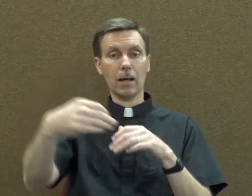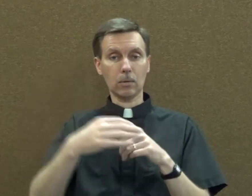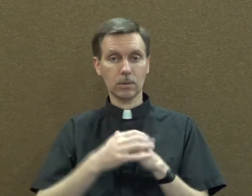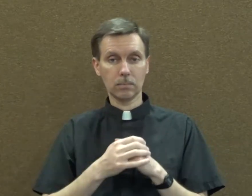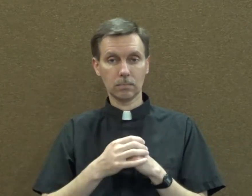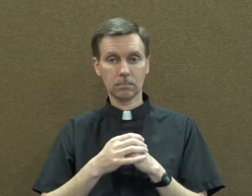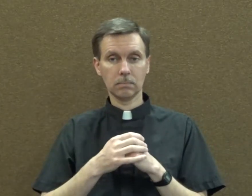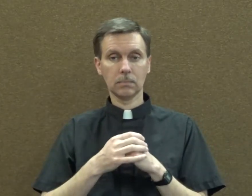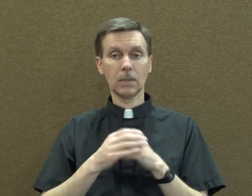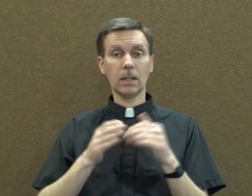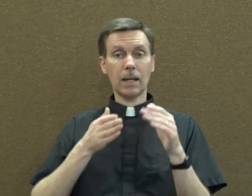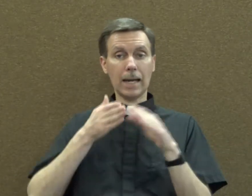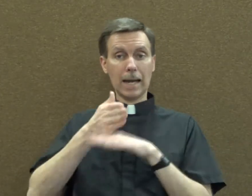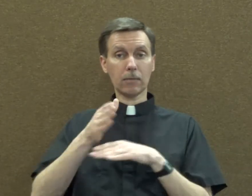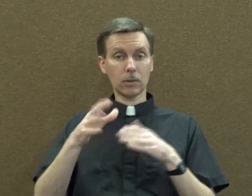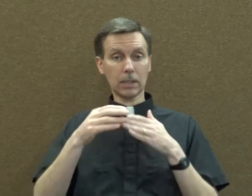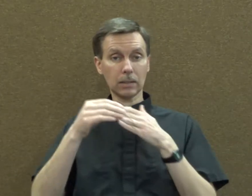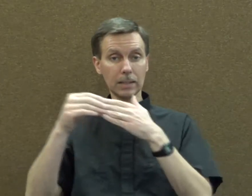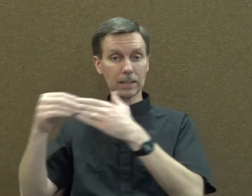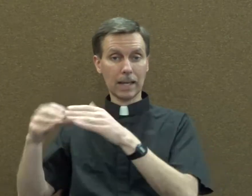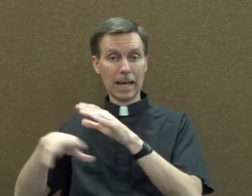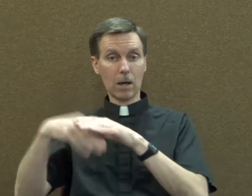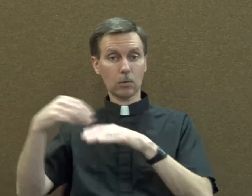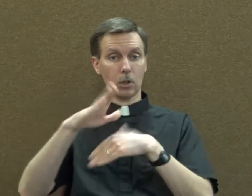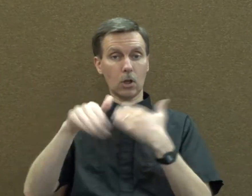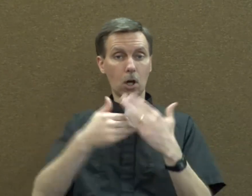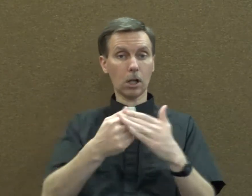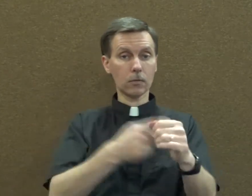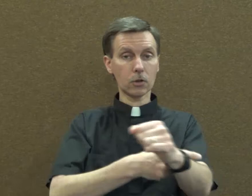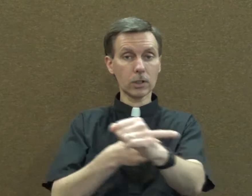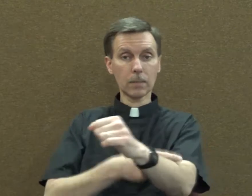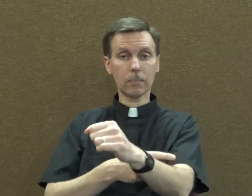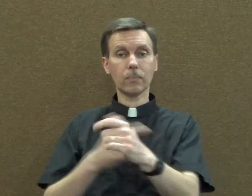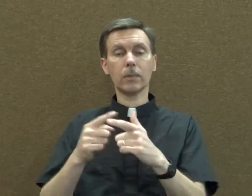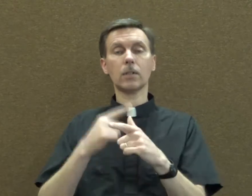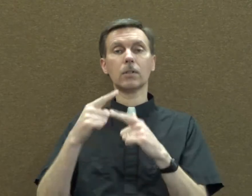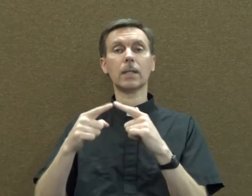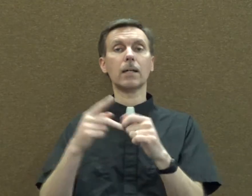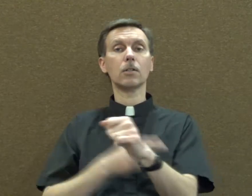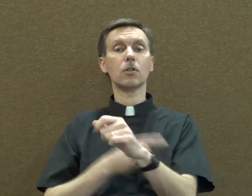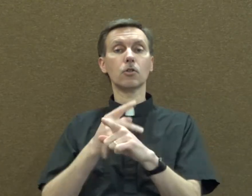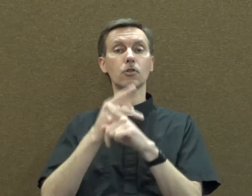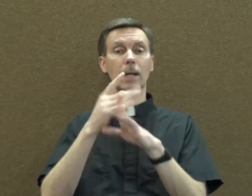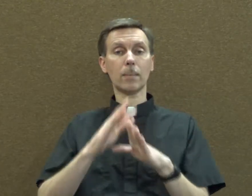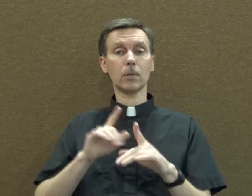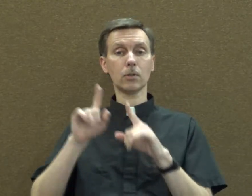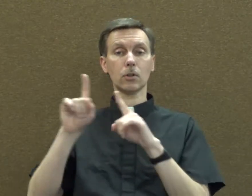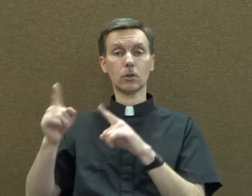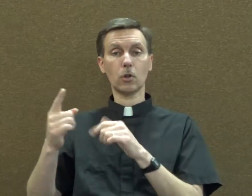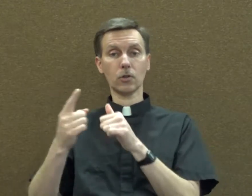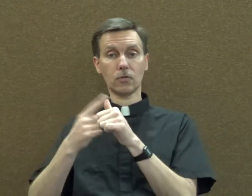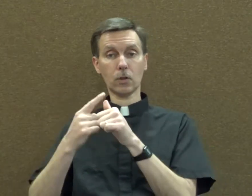out. After he leads out all of his sheep, then the shepherd goes